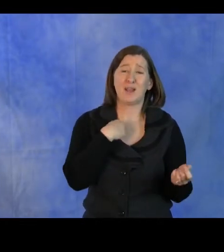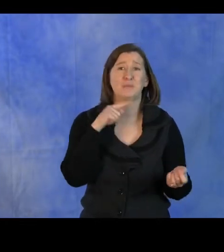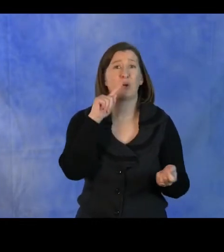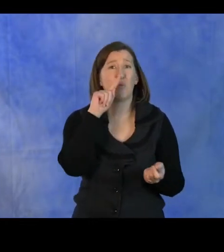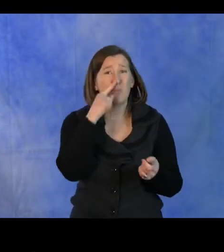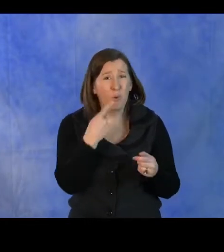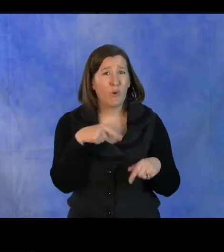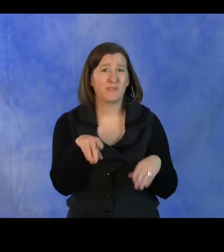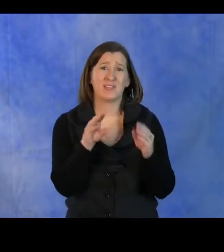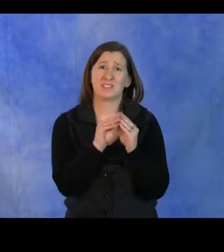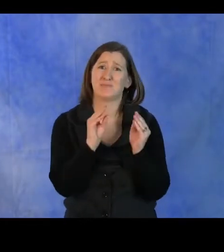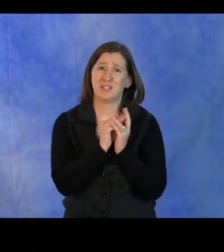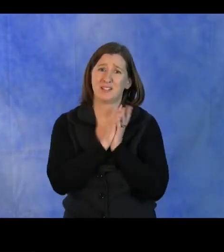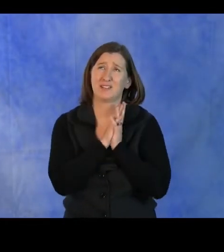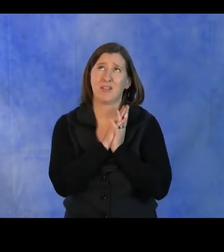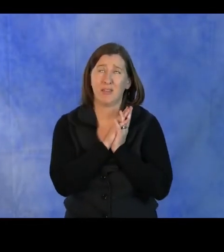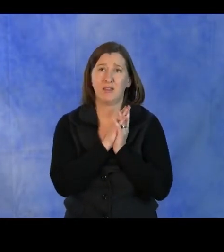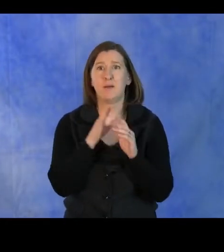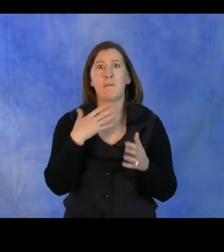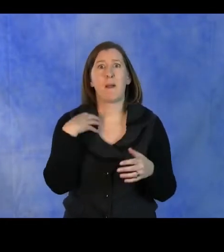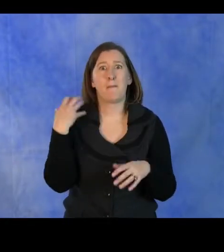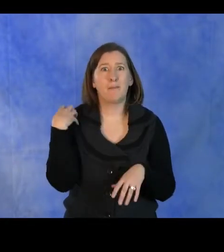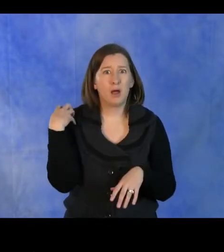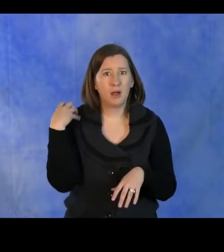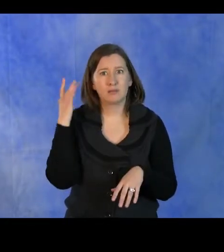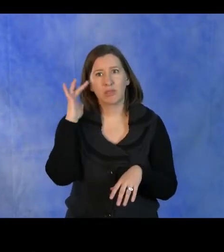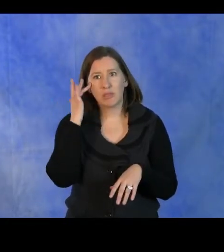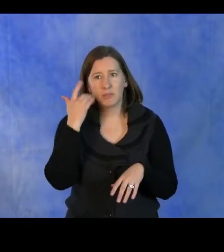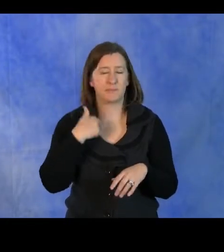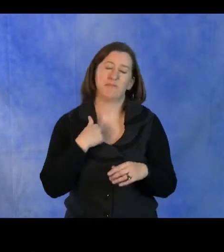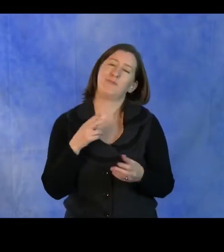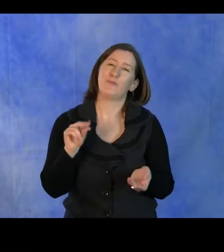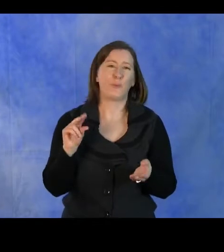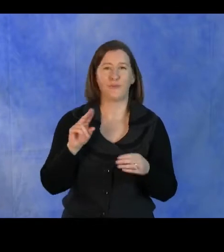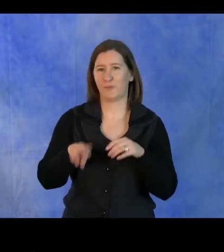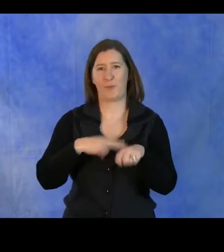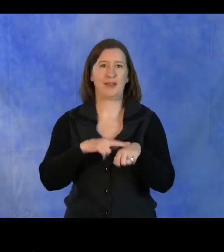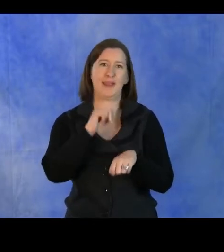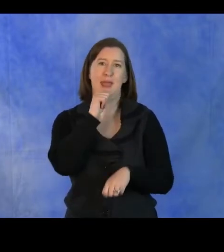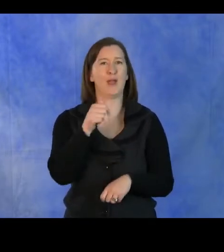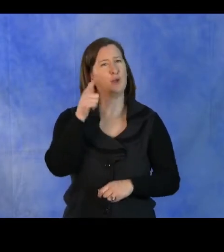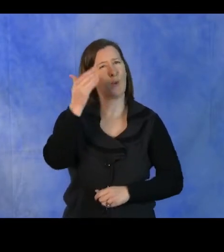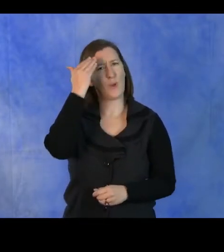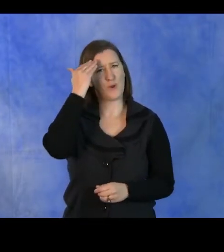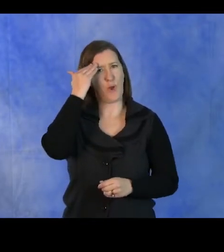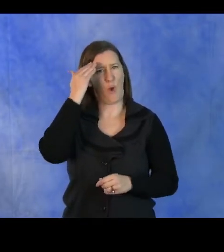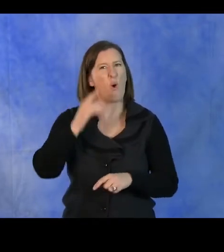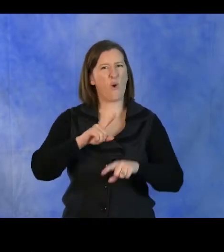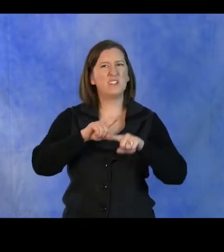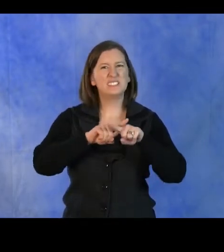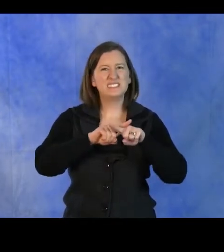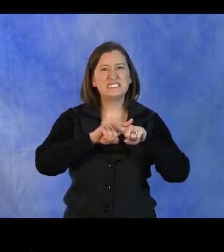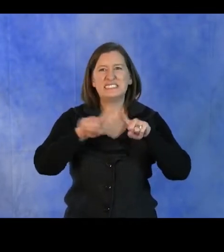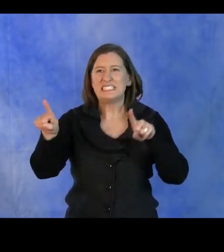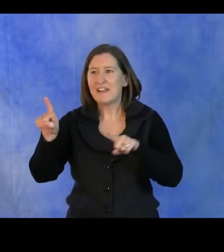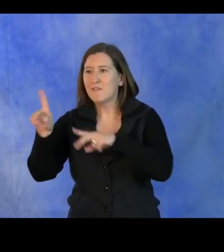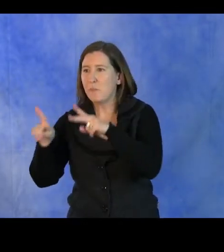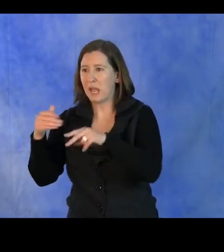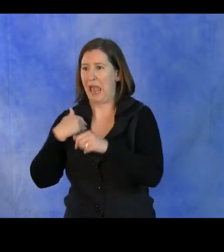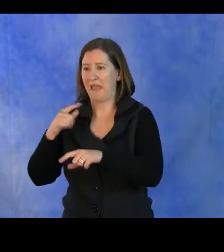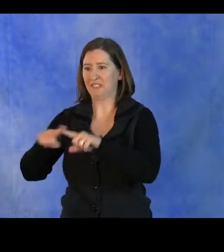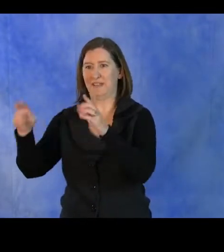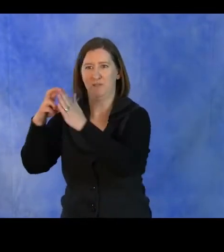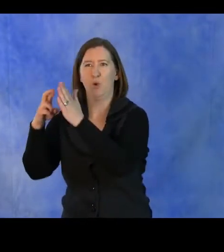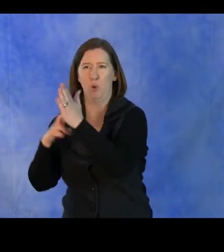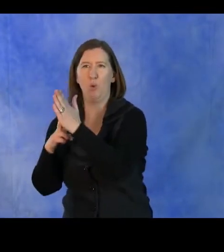thing? Say, "I'm so bored of this meeting. My boss is annoying me." You can't do that. You